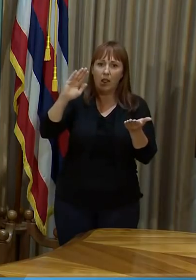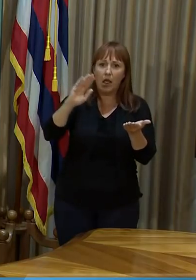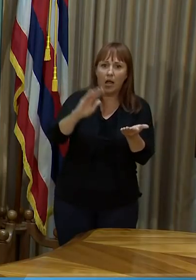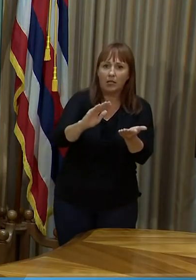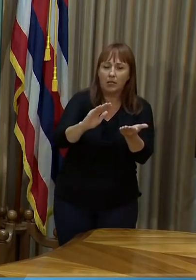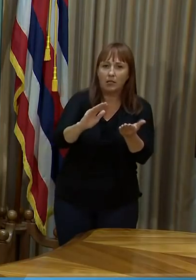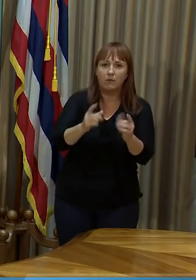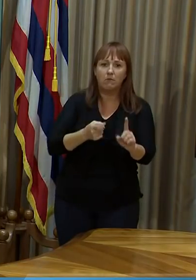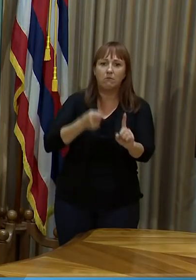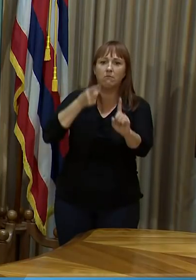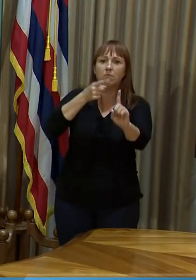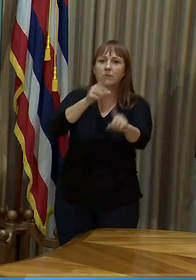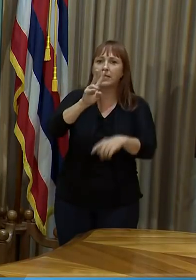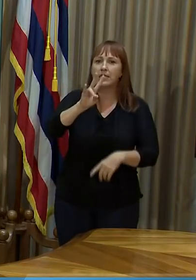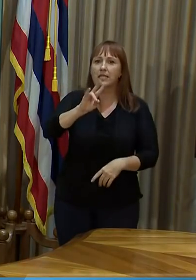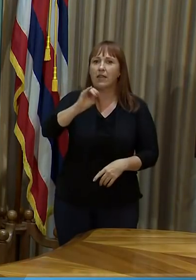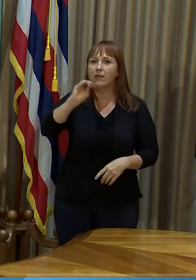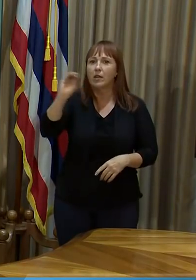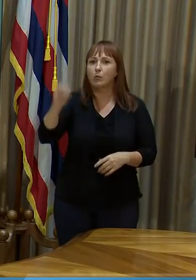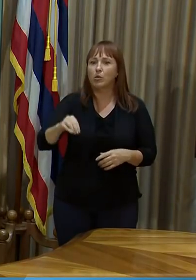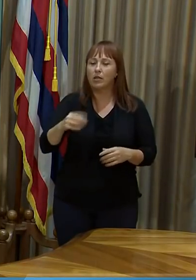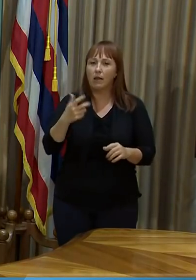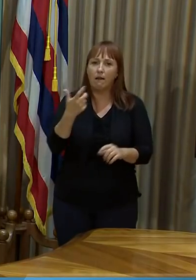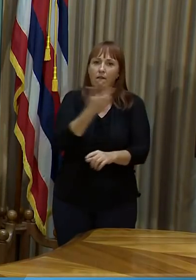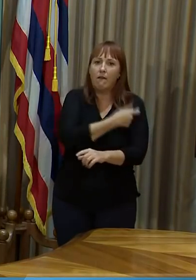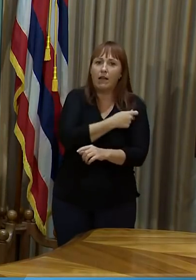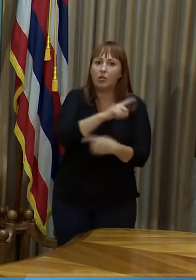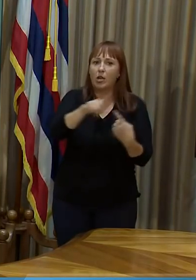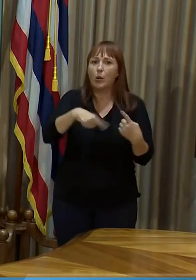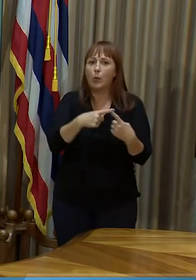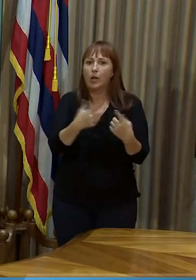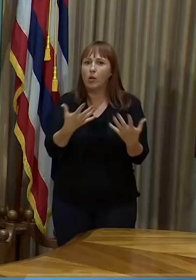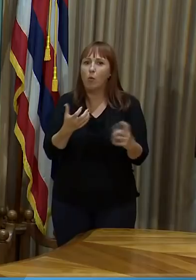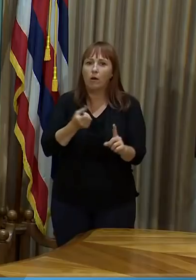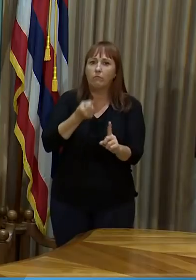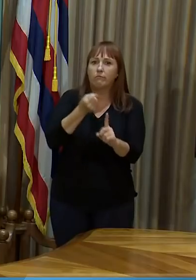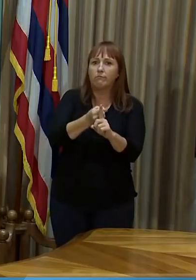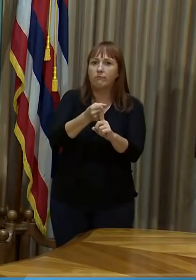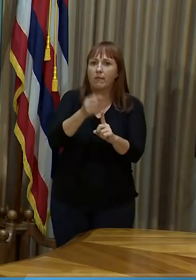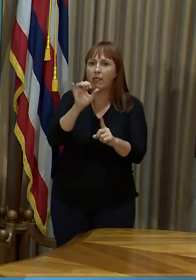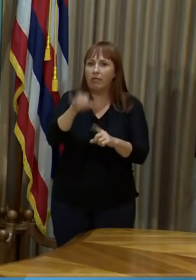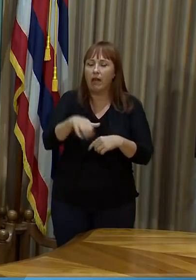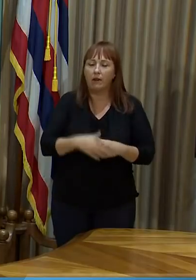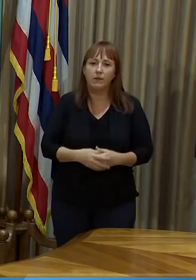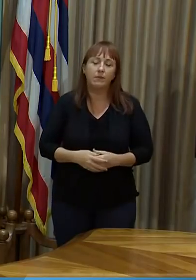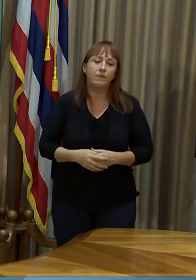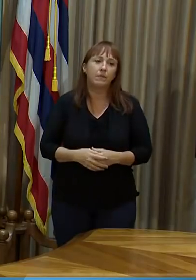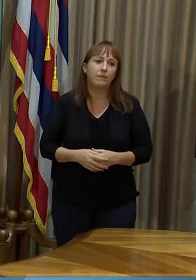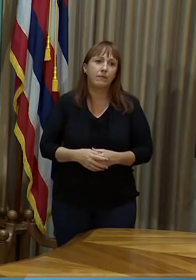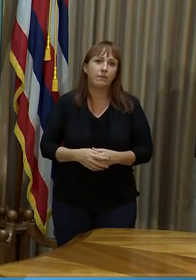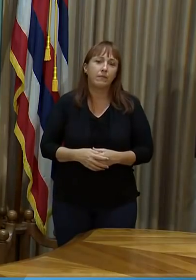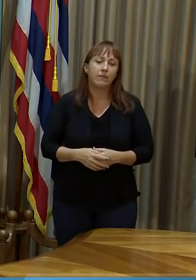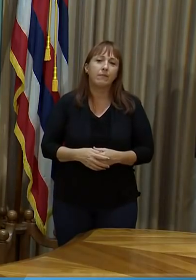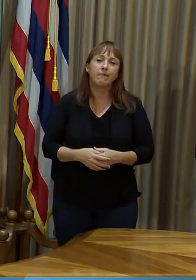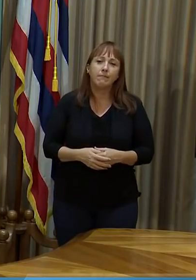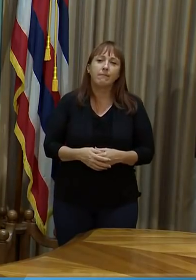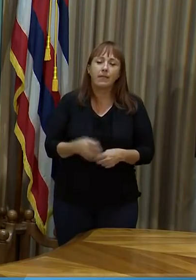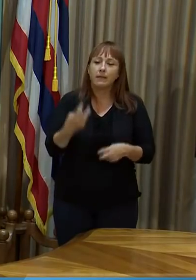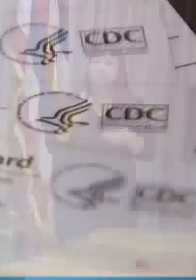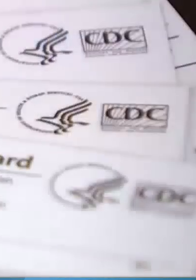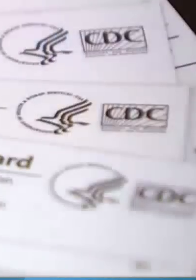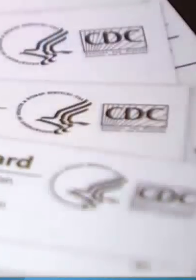reaching the milestone 70% vaccination rate? That's really hard to say at this